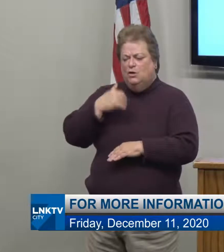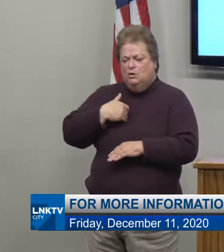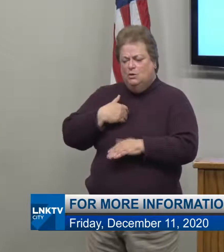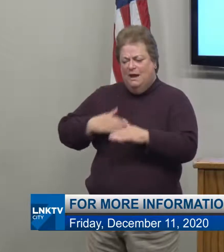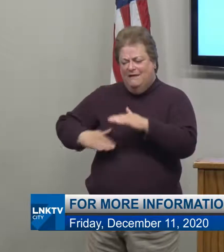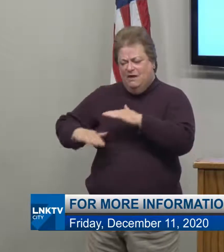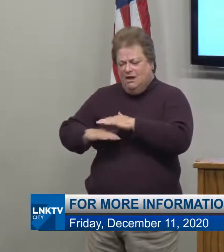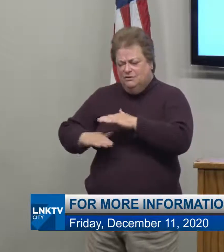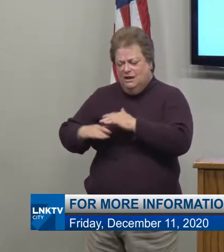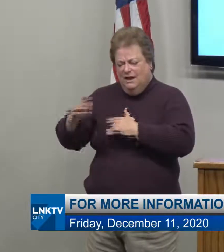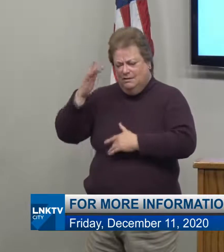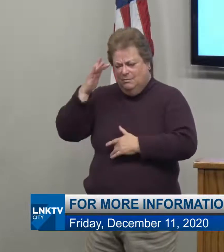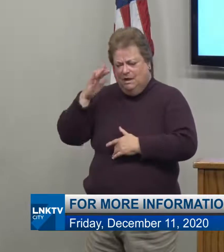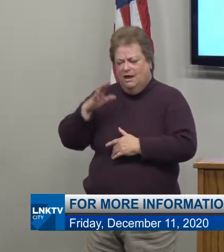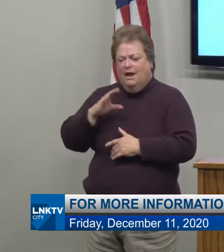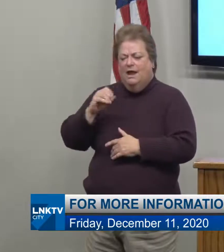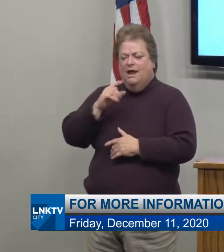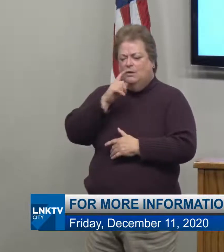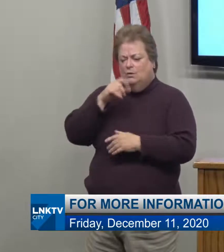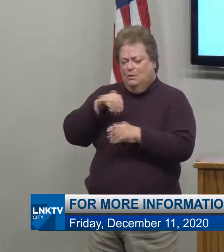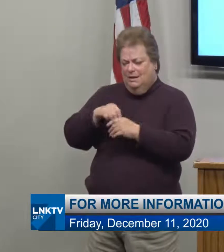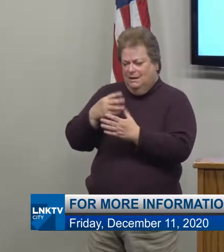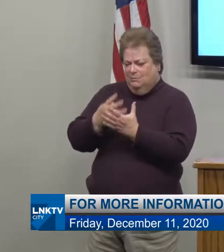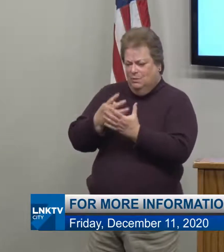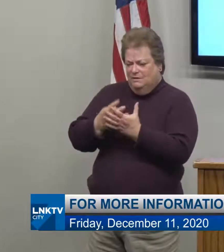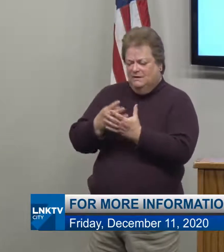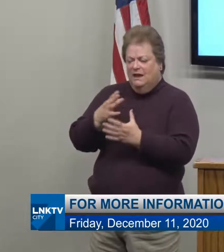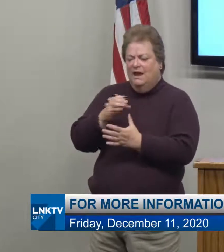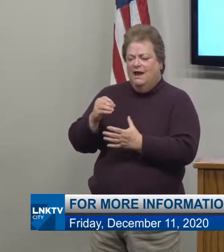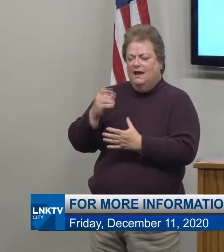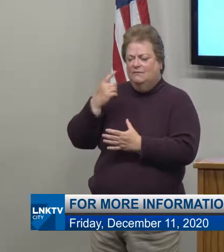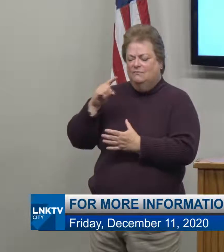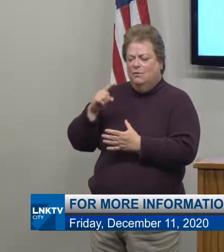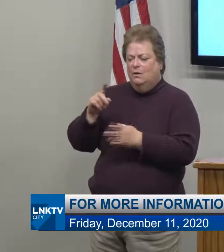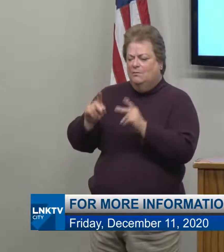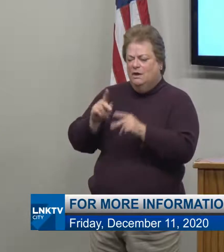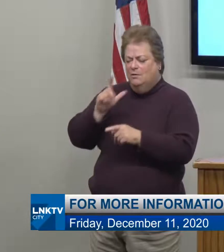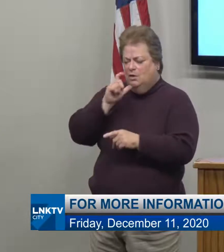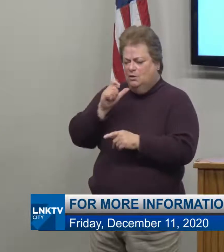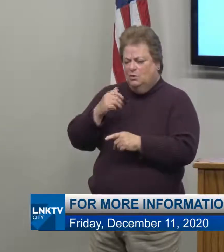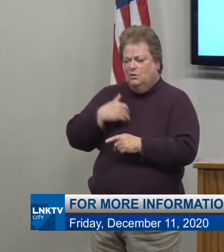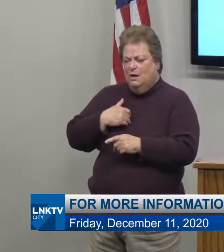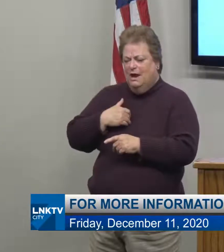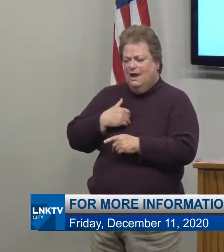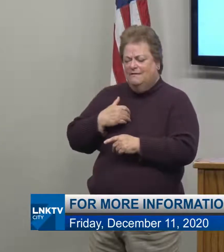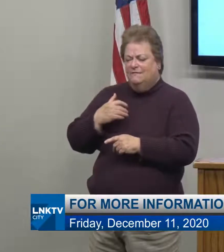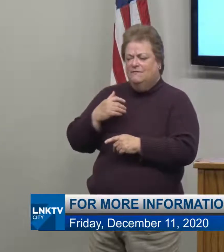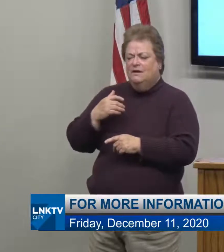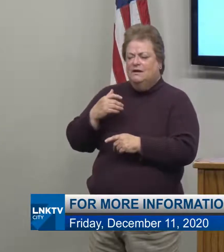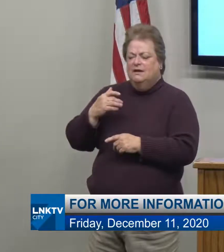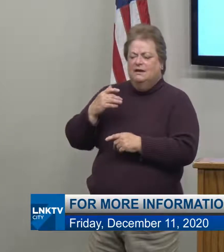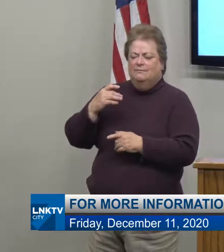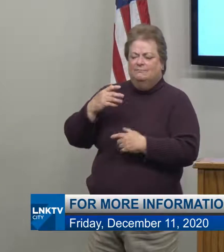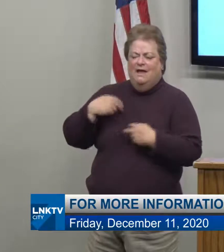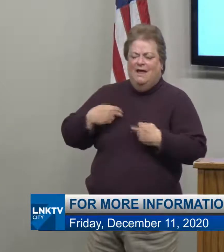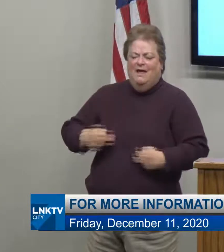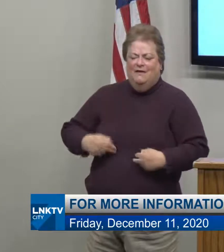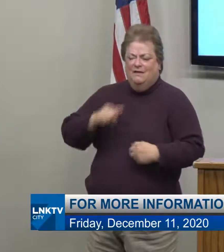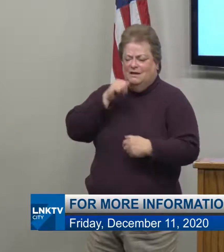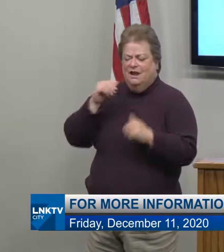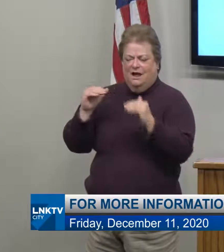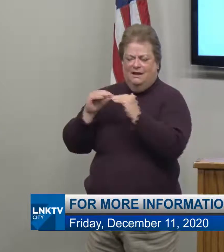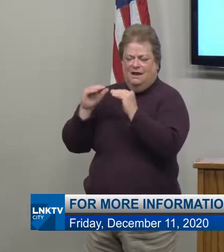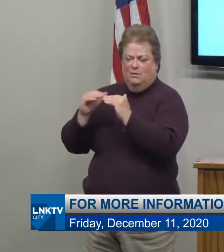conditions, incarcerated populations, and individuals experiencing health inequities. As doses become